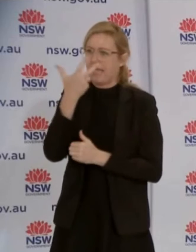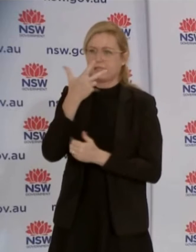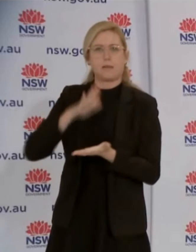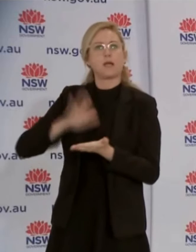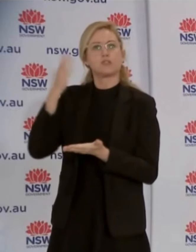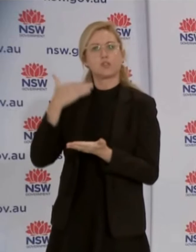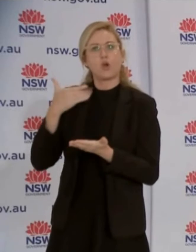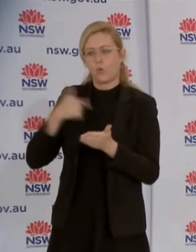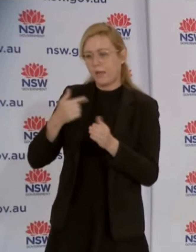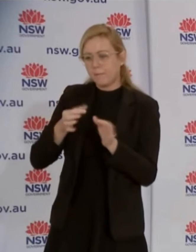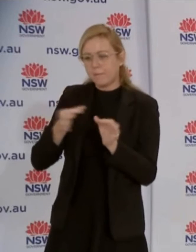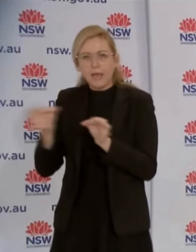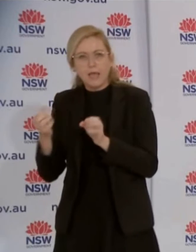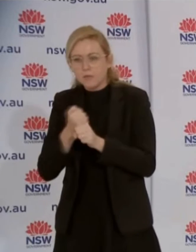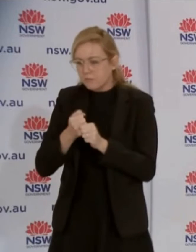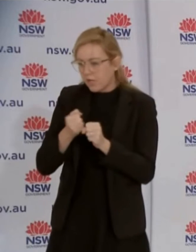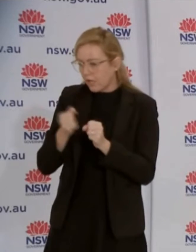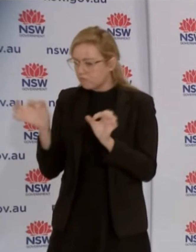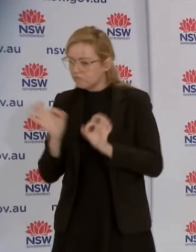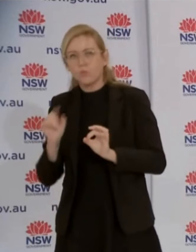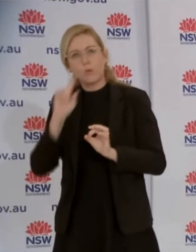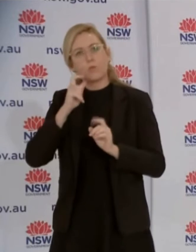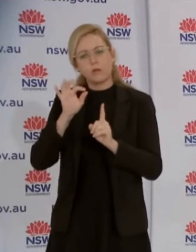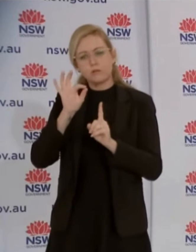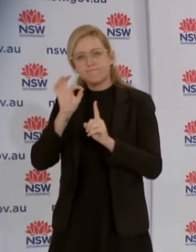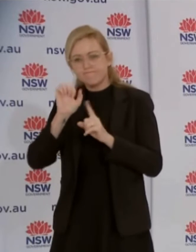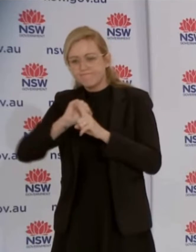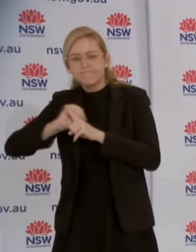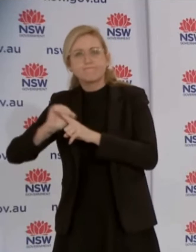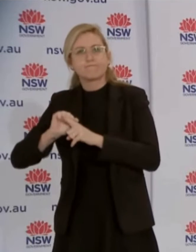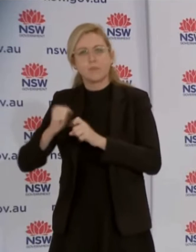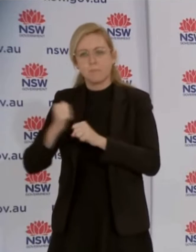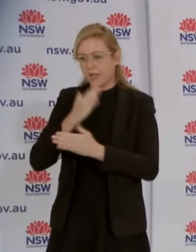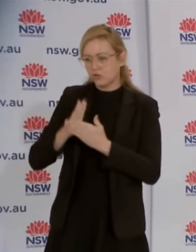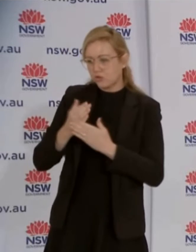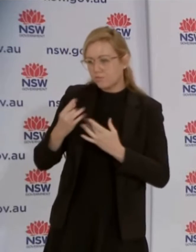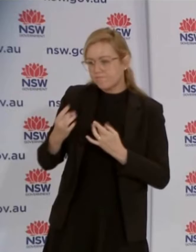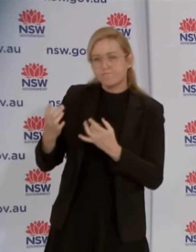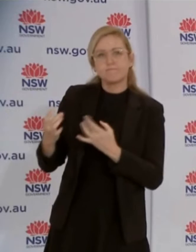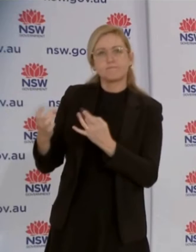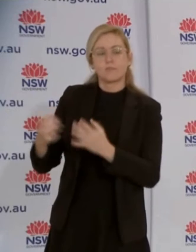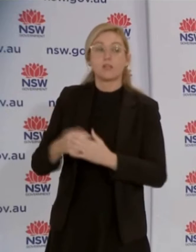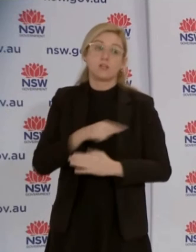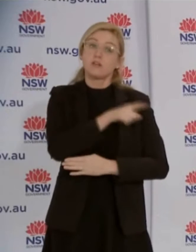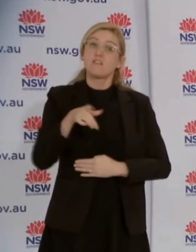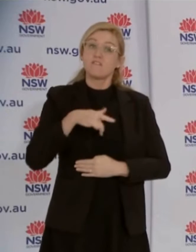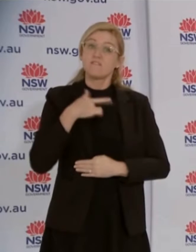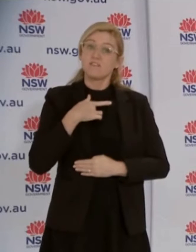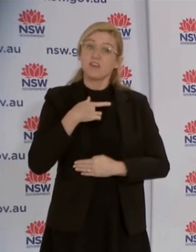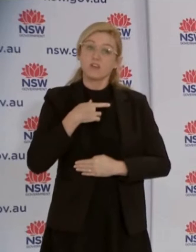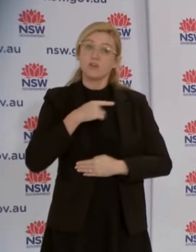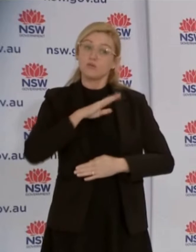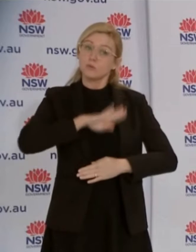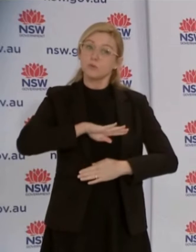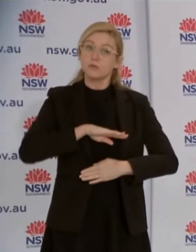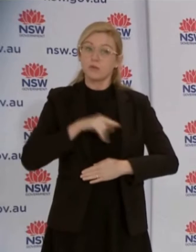ago, and it will continue to be refined. So the community should be reassured that we have a very networked system. But